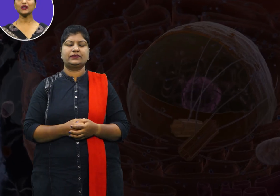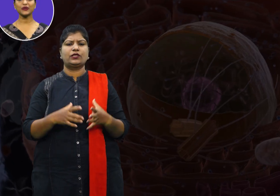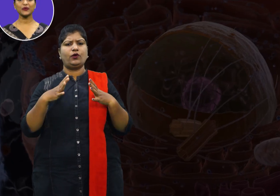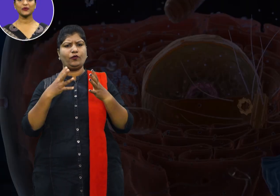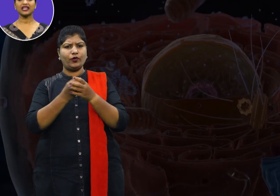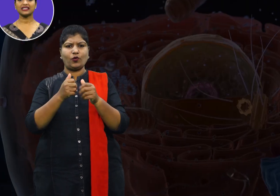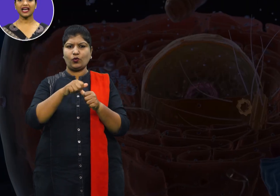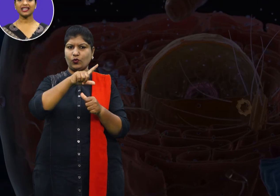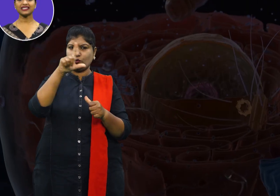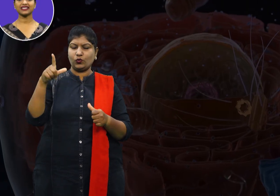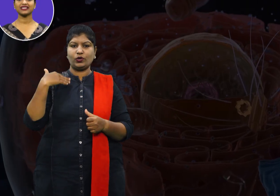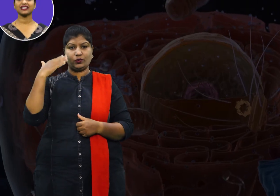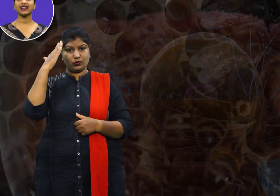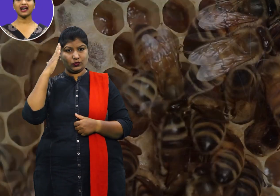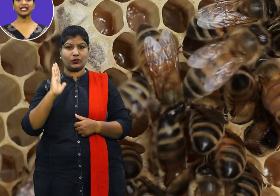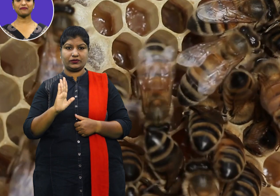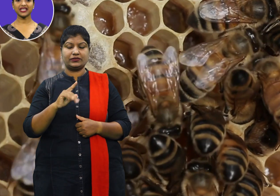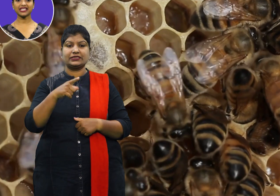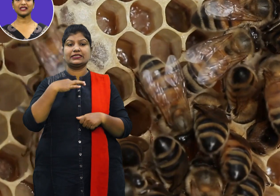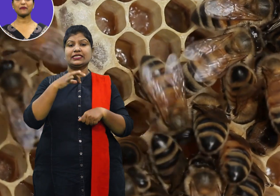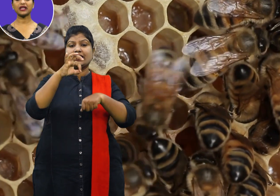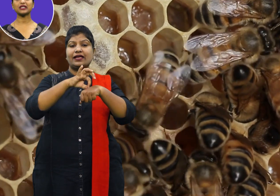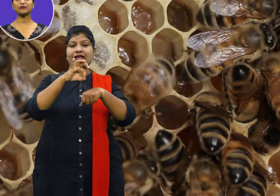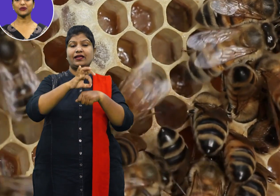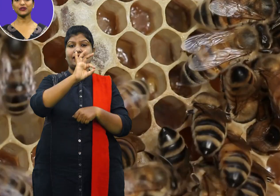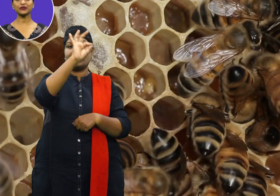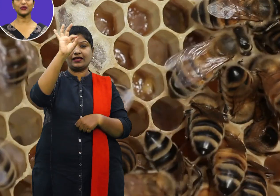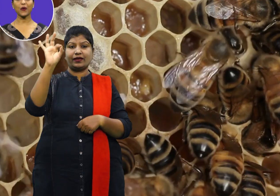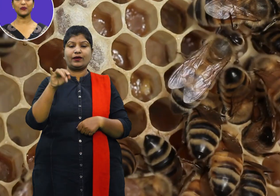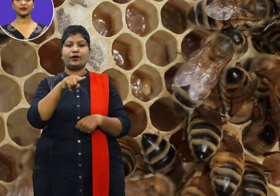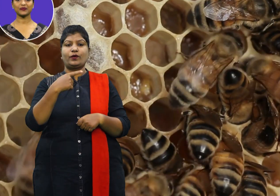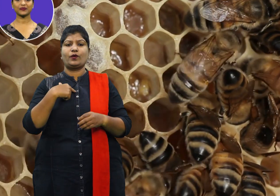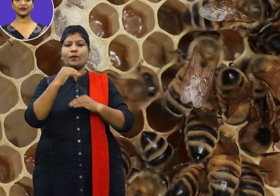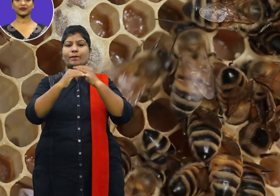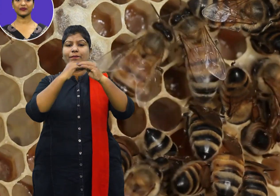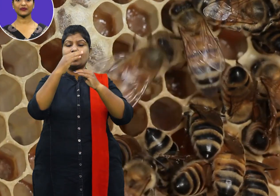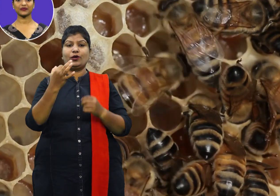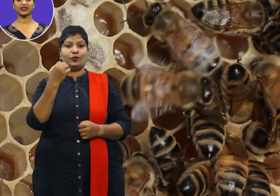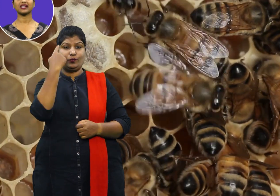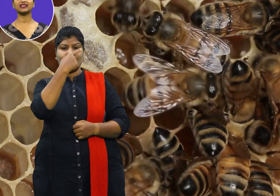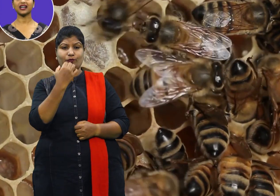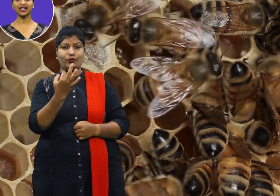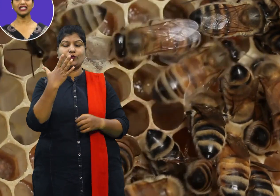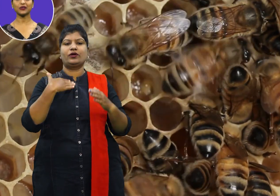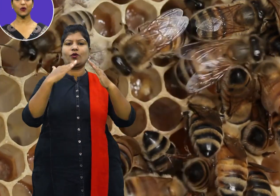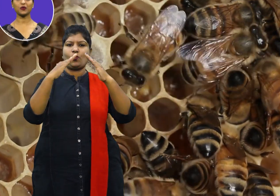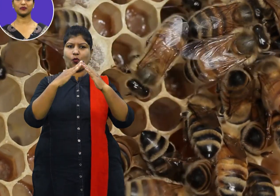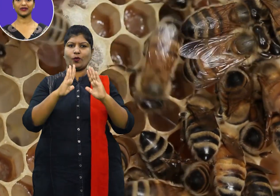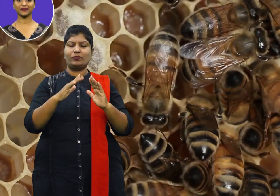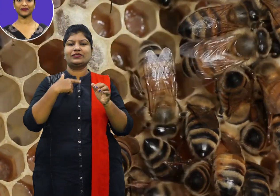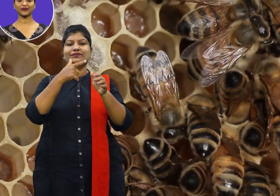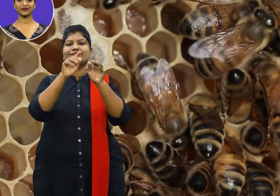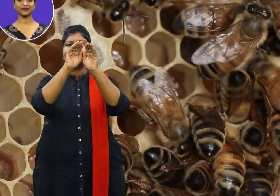We all know that honey bees build a beautiful home, the